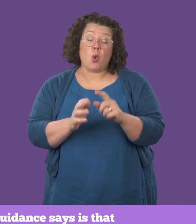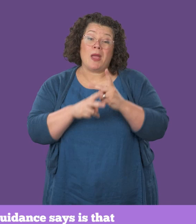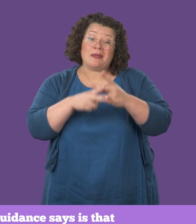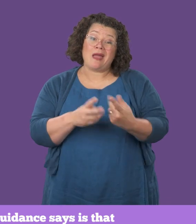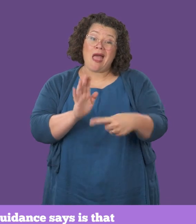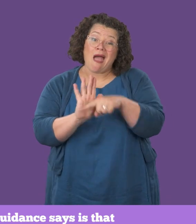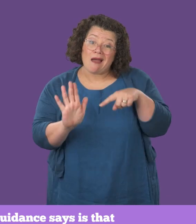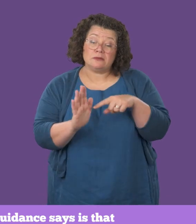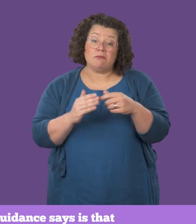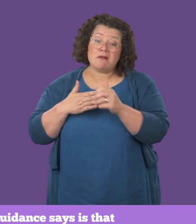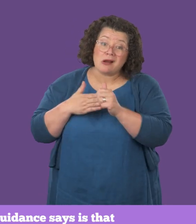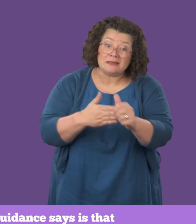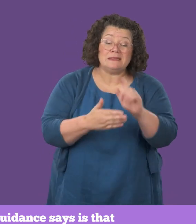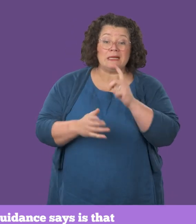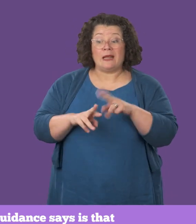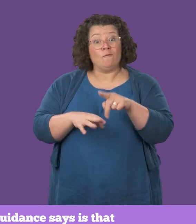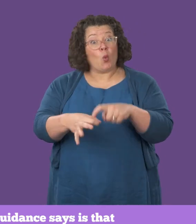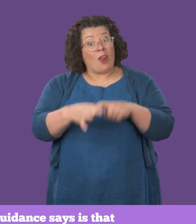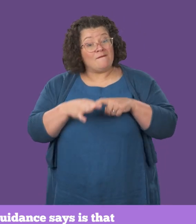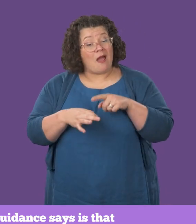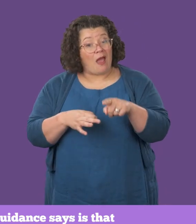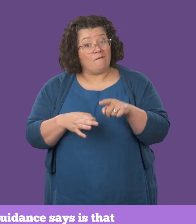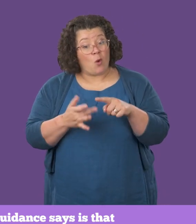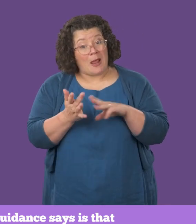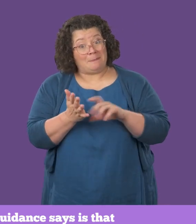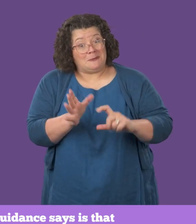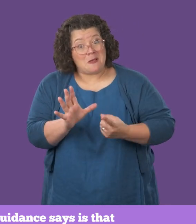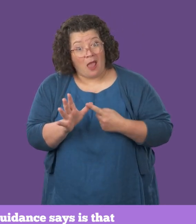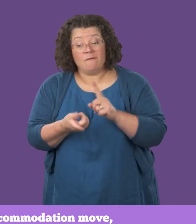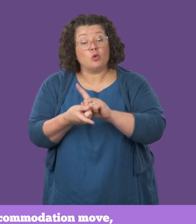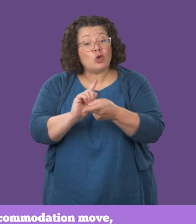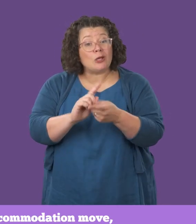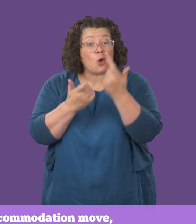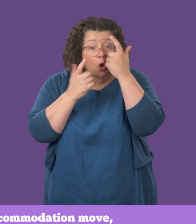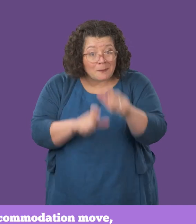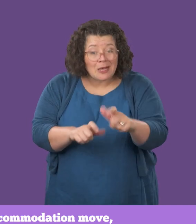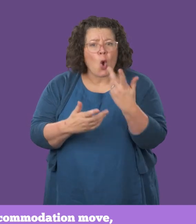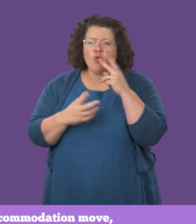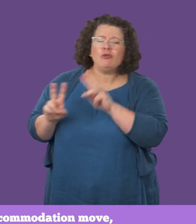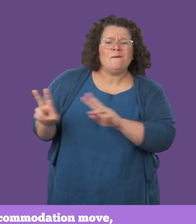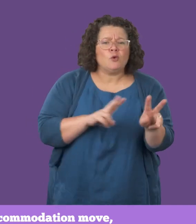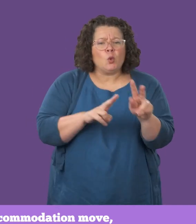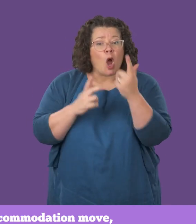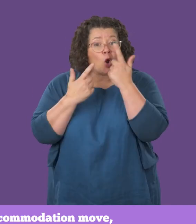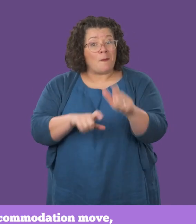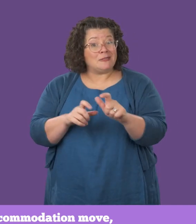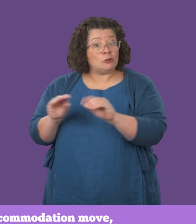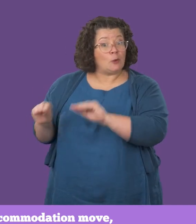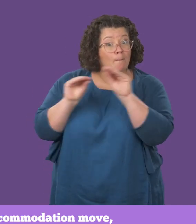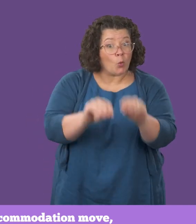says is that if you qualify for IMCA and change of accommodation or the review of that accommodation move, then